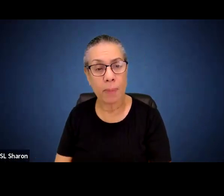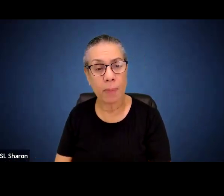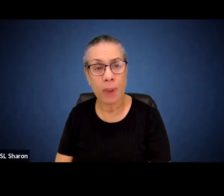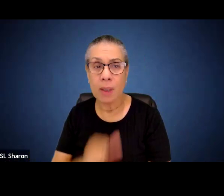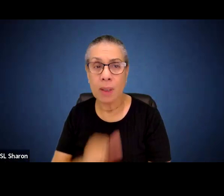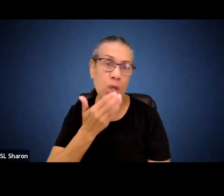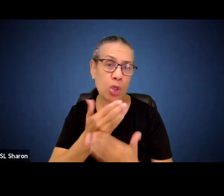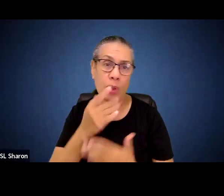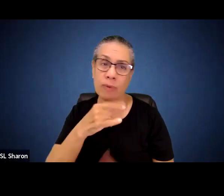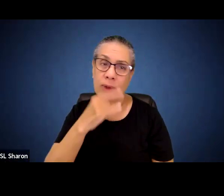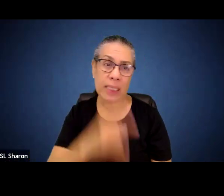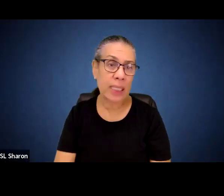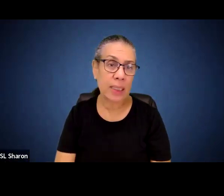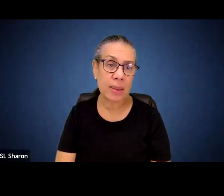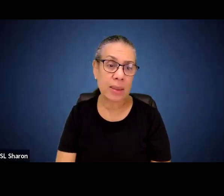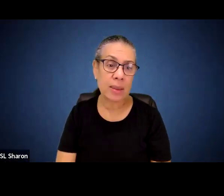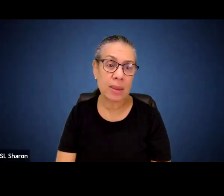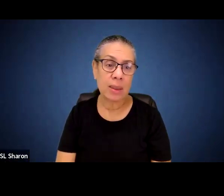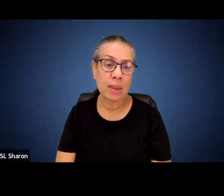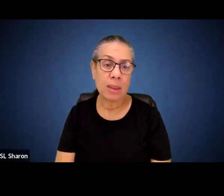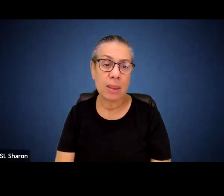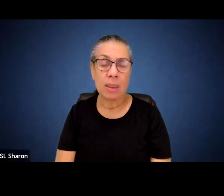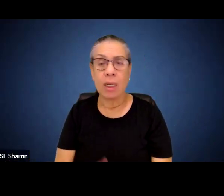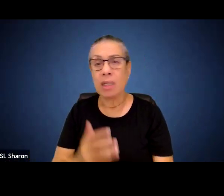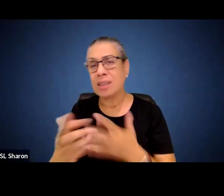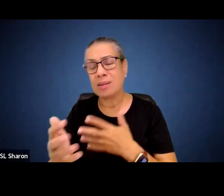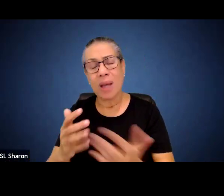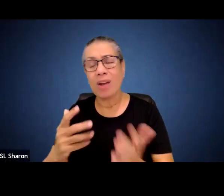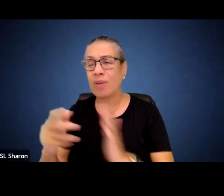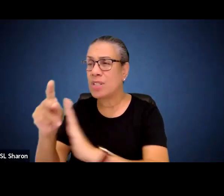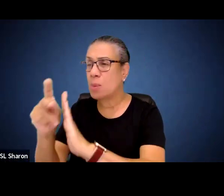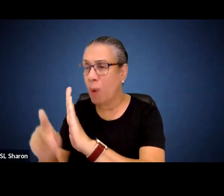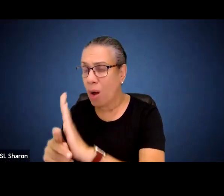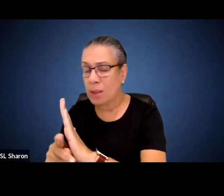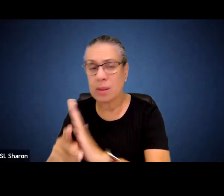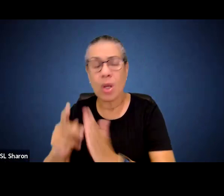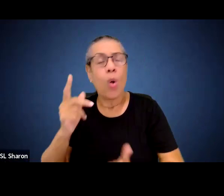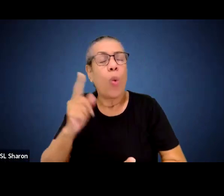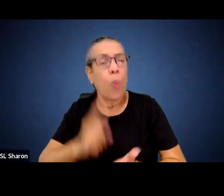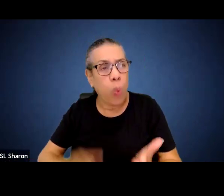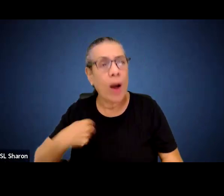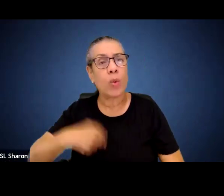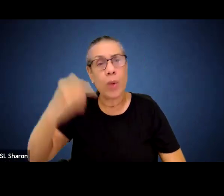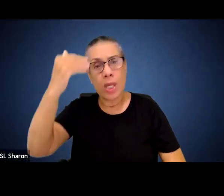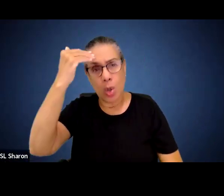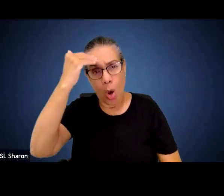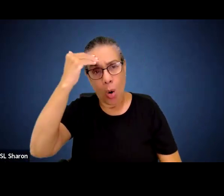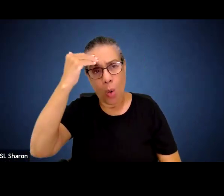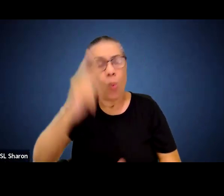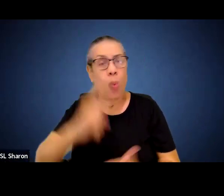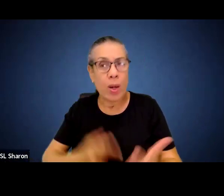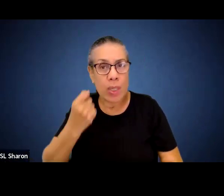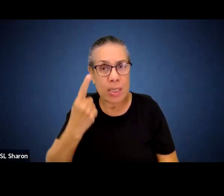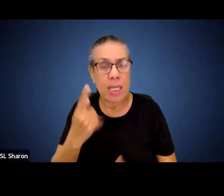for the kids. And so the question is, again, whether it's policy or what do we know and understand about how